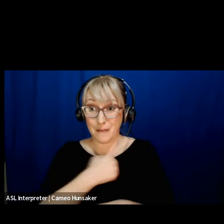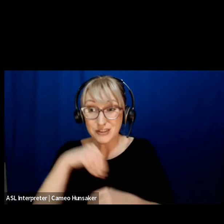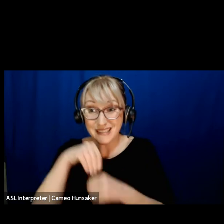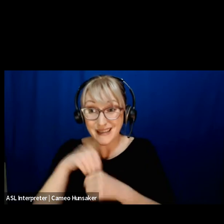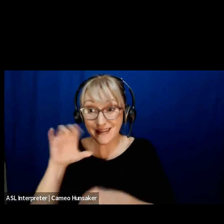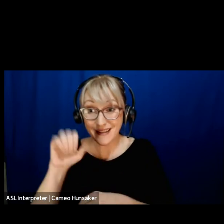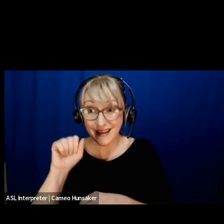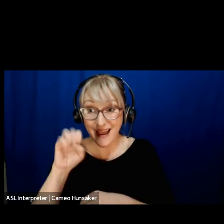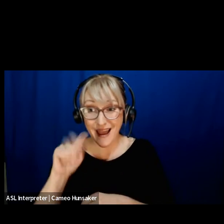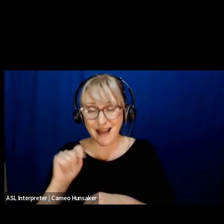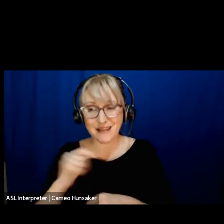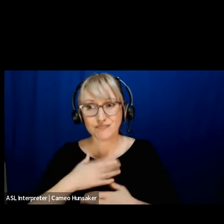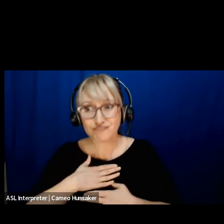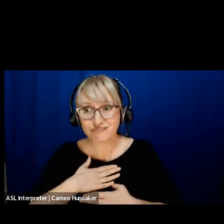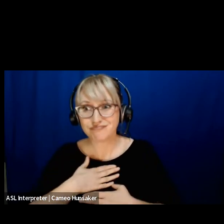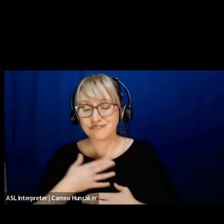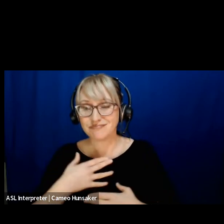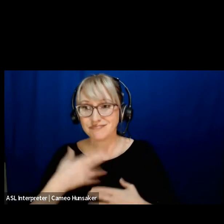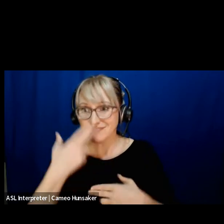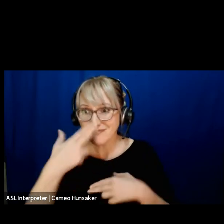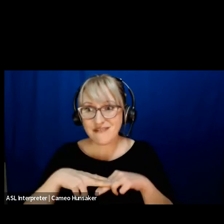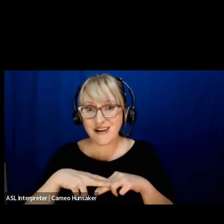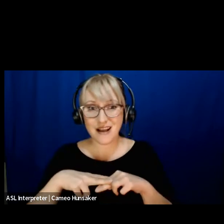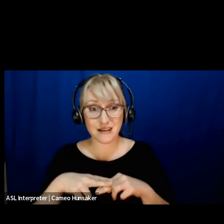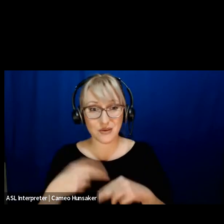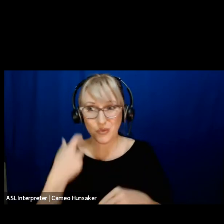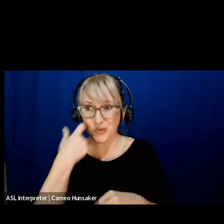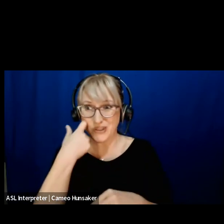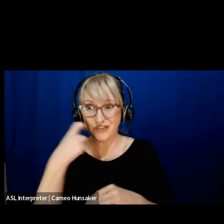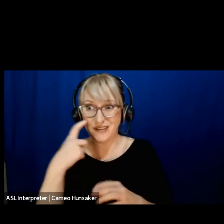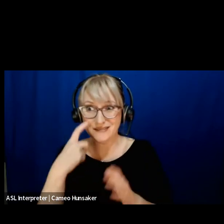have just discovered this, and it's not very far away.